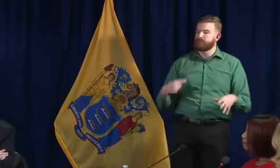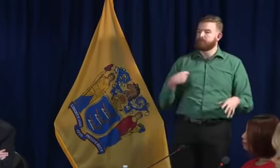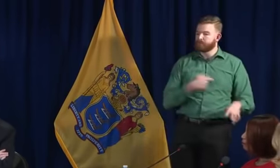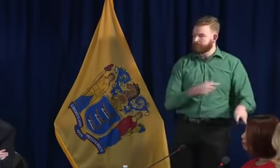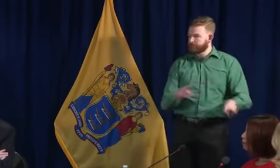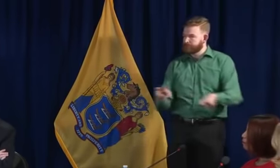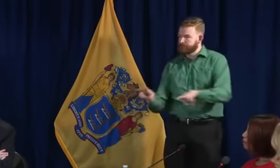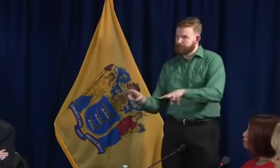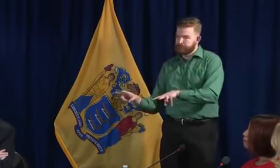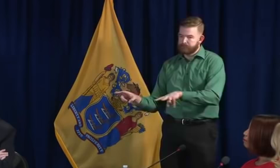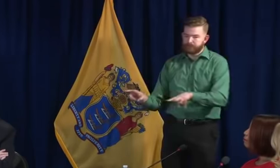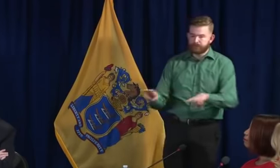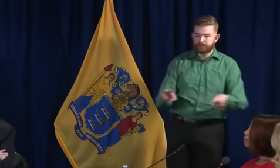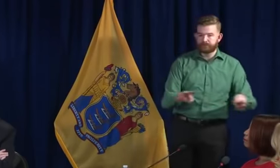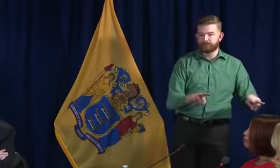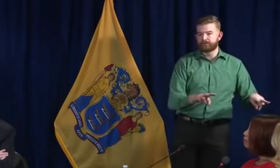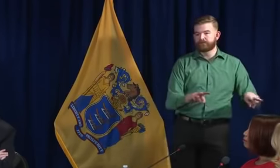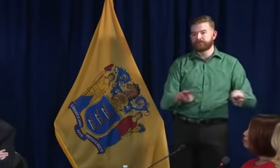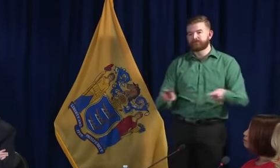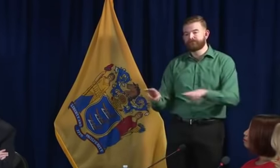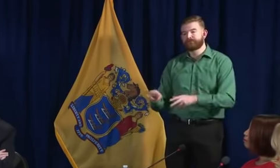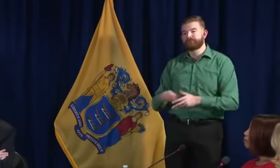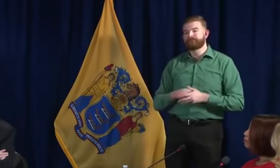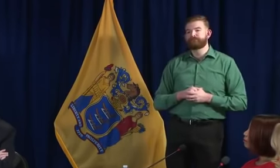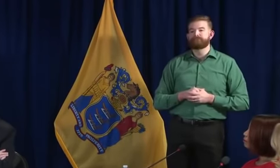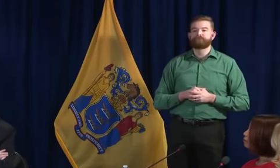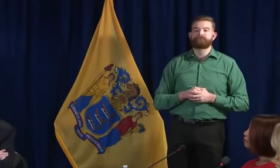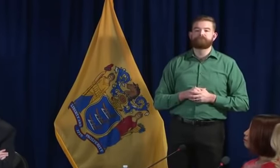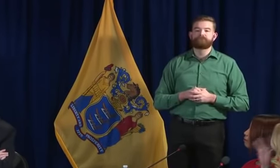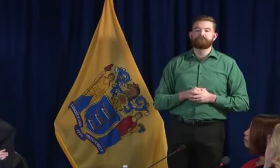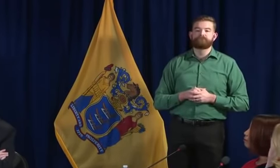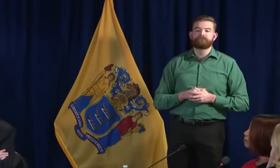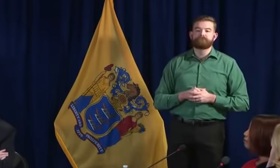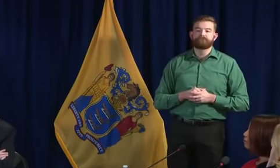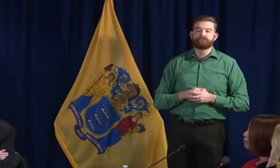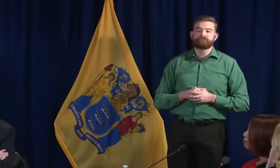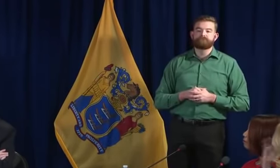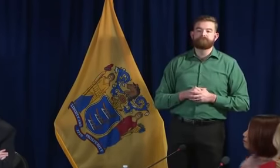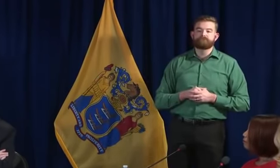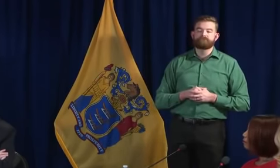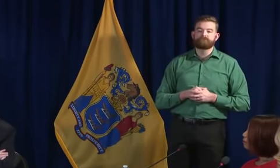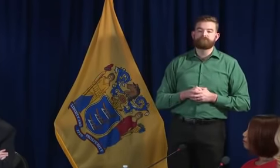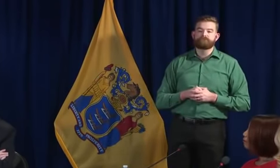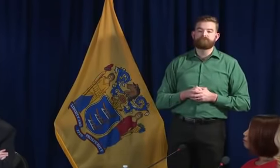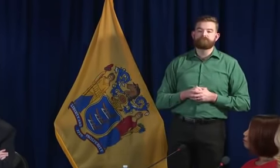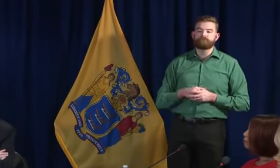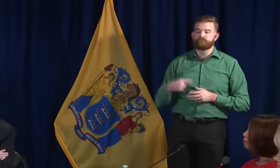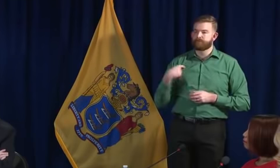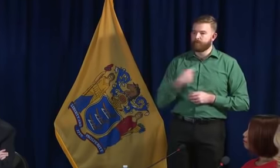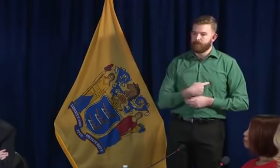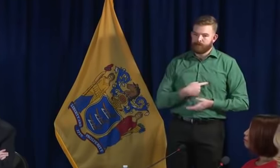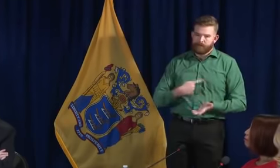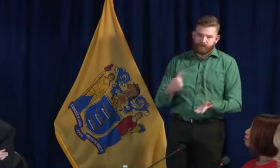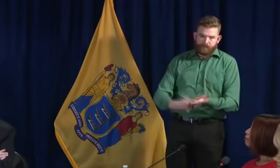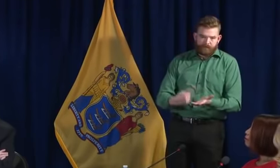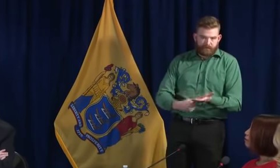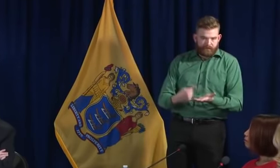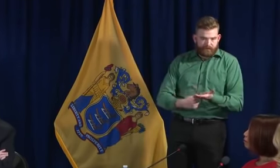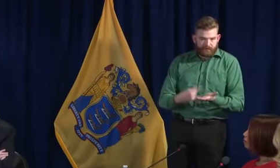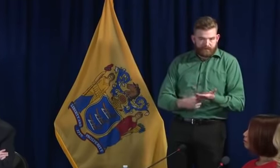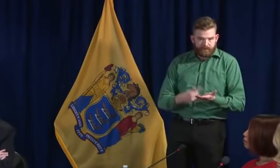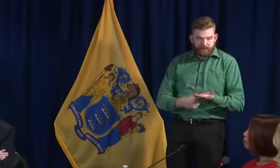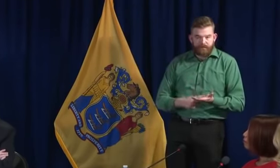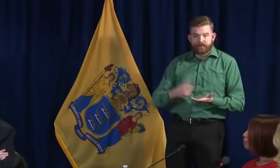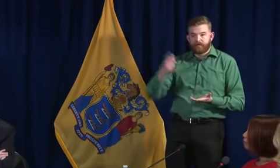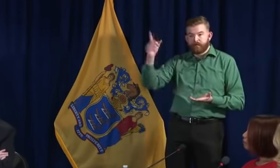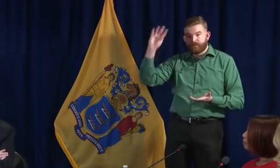action associated with this, as I sit here, we are in tense discussions, not just with the federal government, with the White House. I had a good